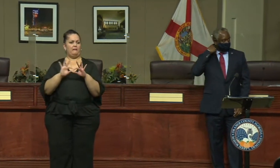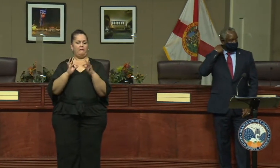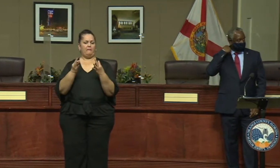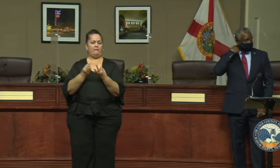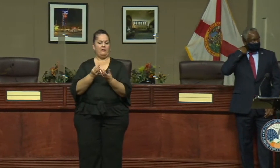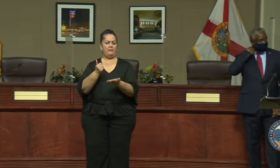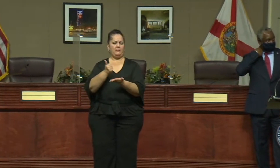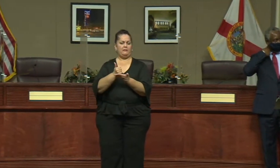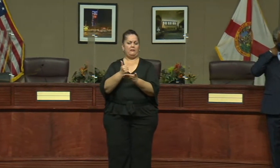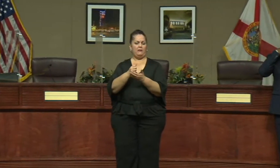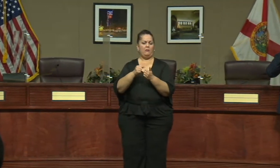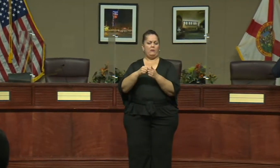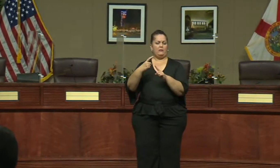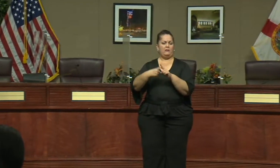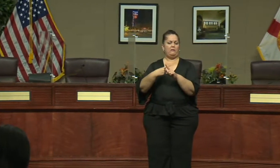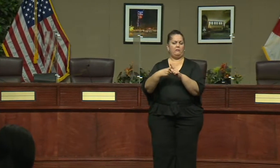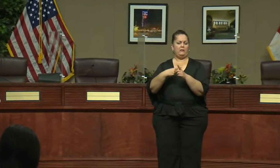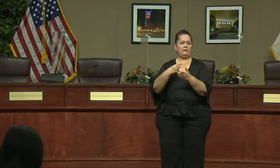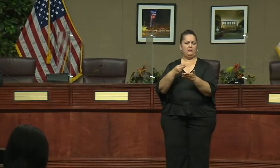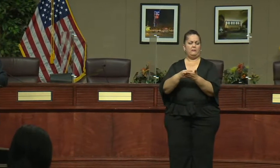remaining rental assistance funds?